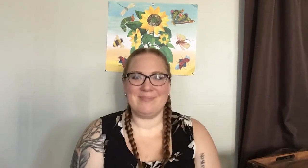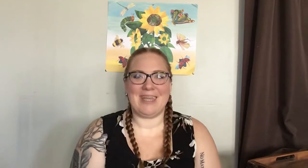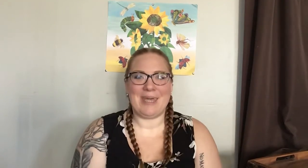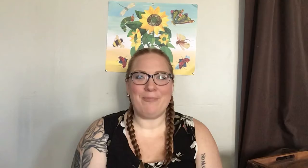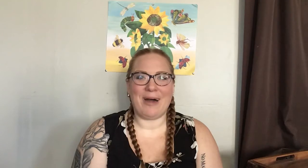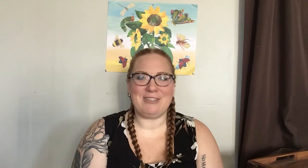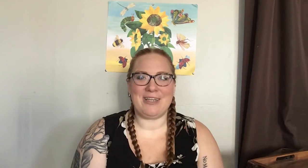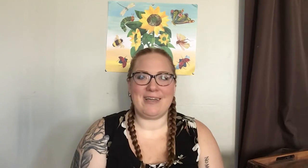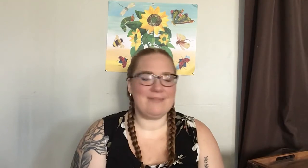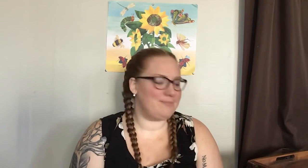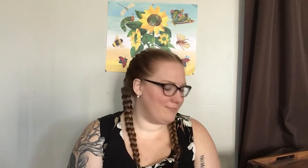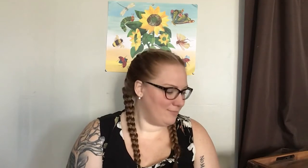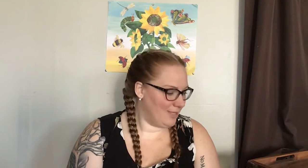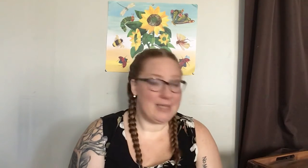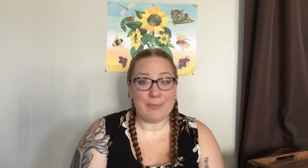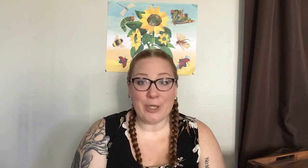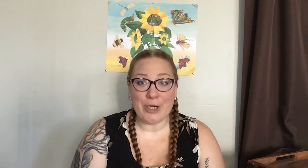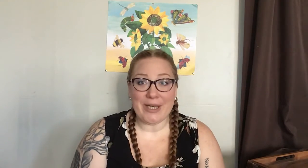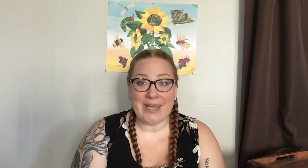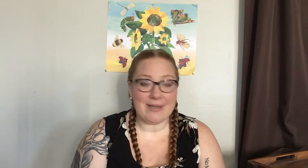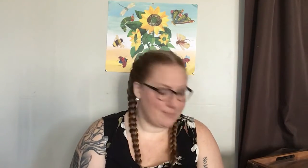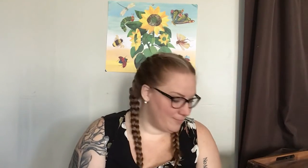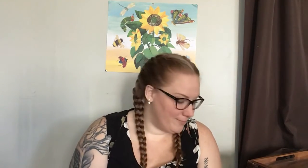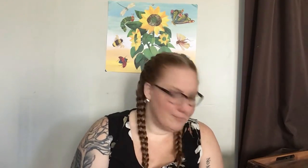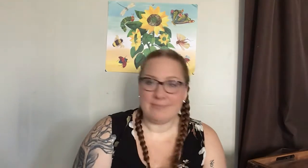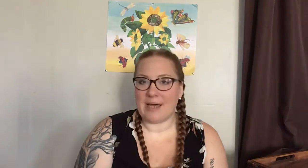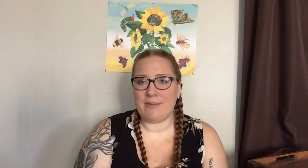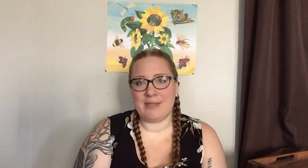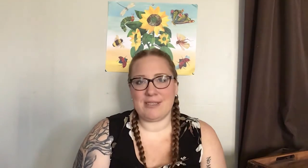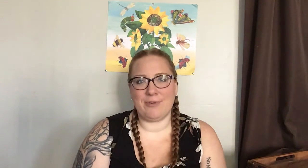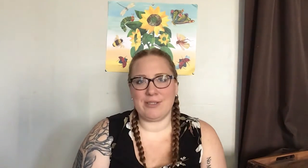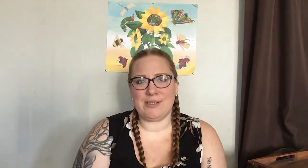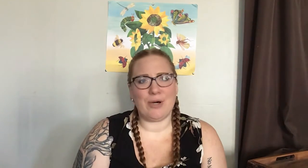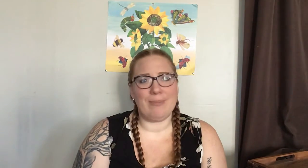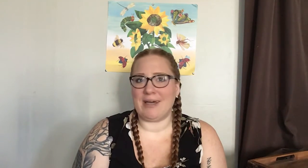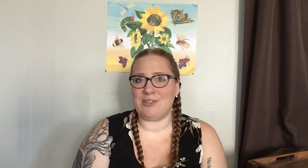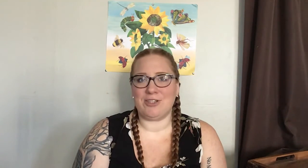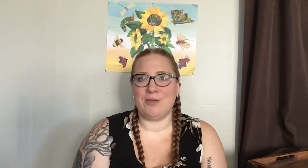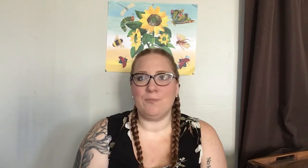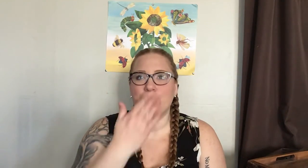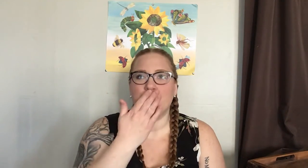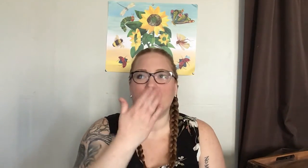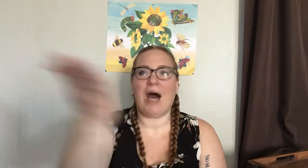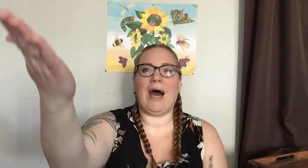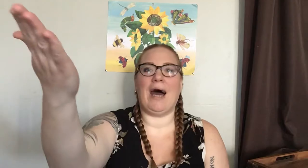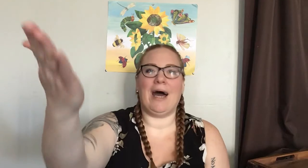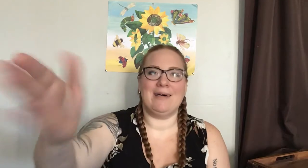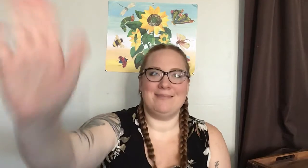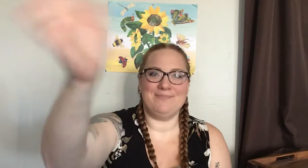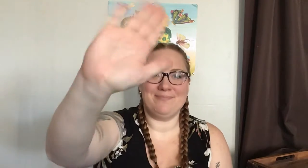keep watching, keep learning. I miss you all so much. Mwah.